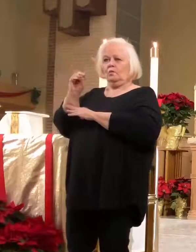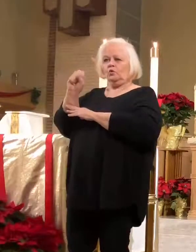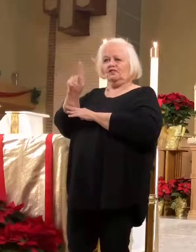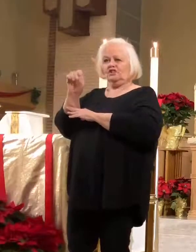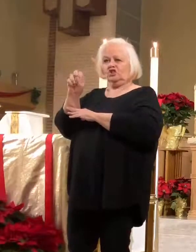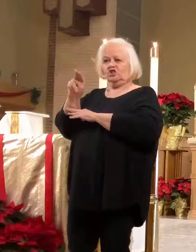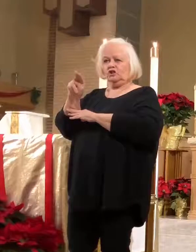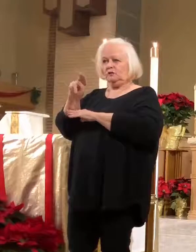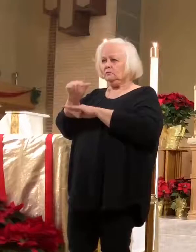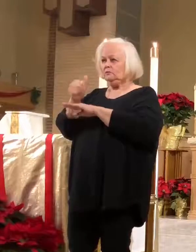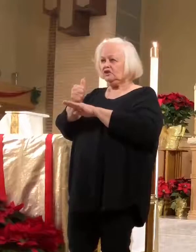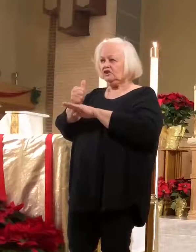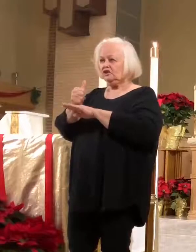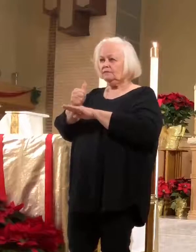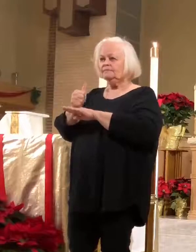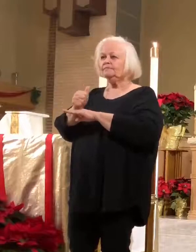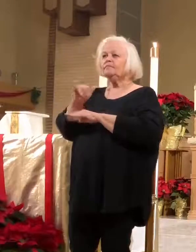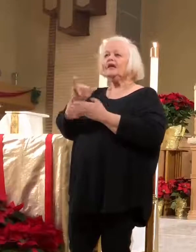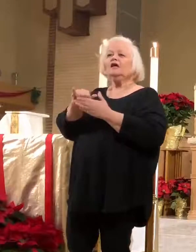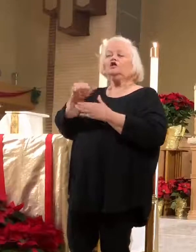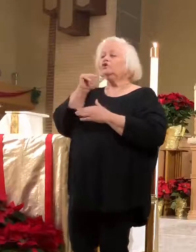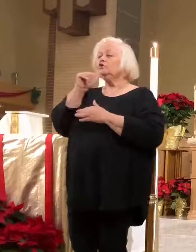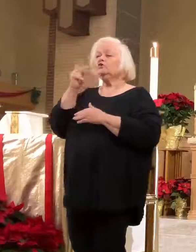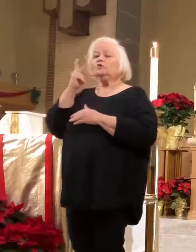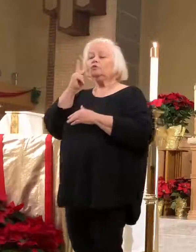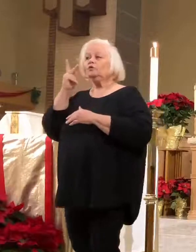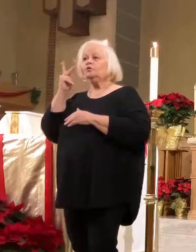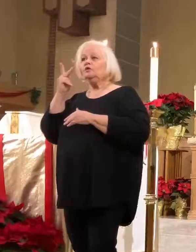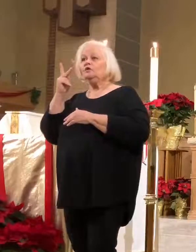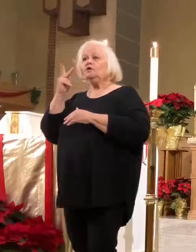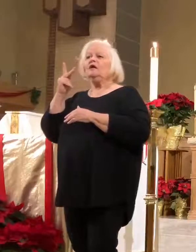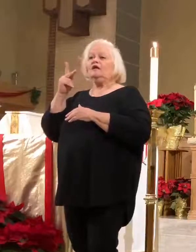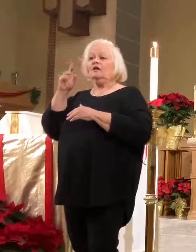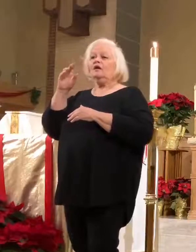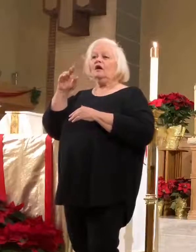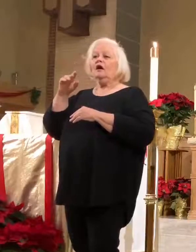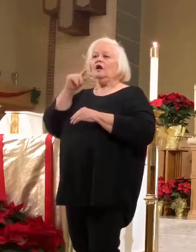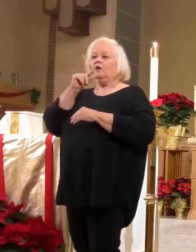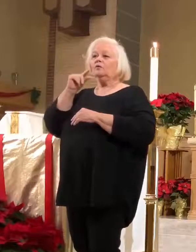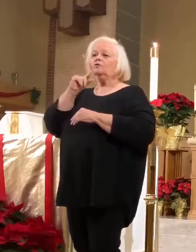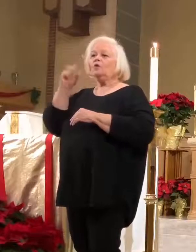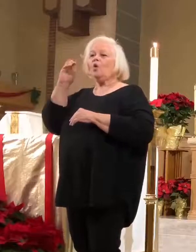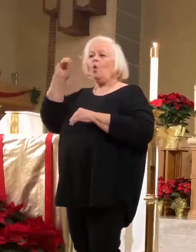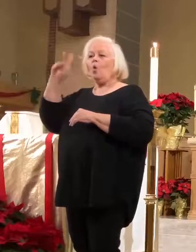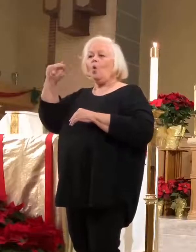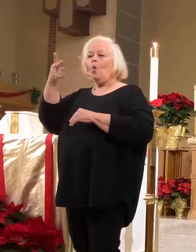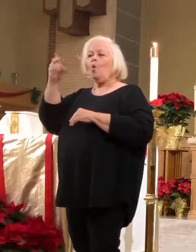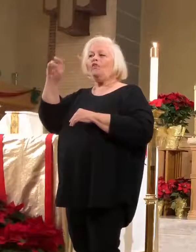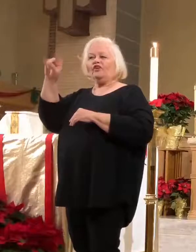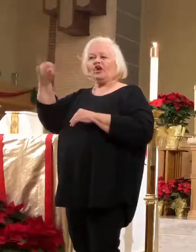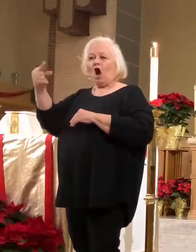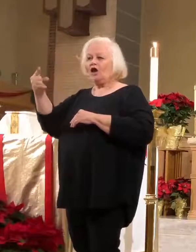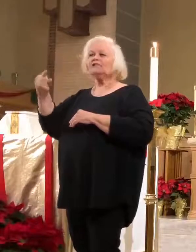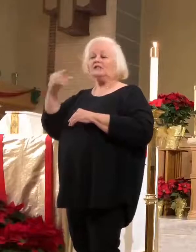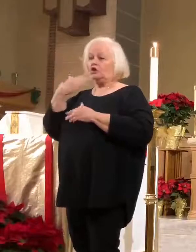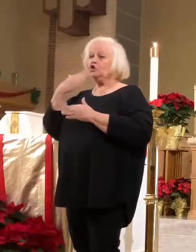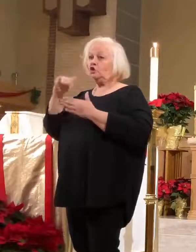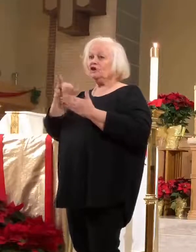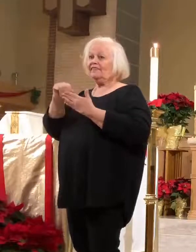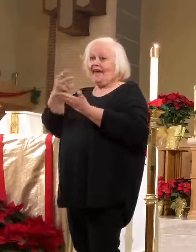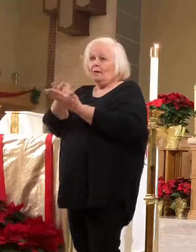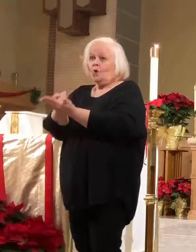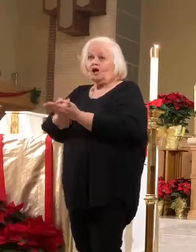position that's seen in seldom locations. Orthodox are pretty good at prostration, but us Romans are not.